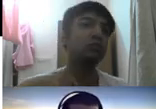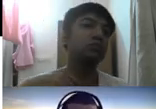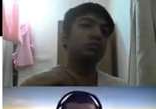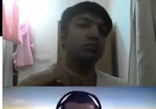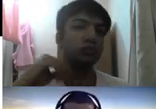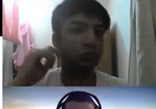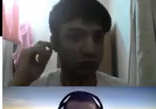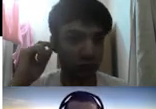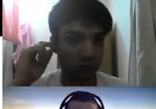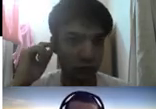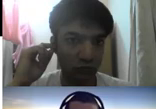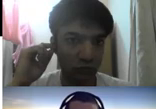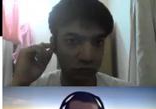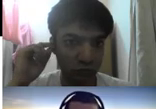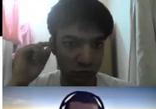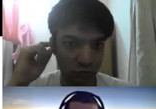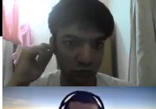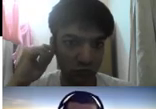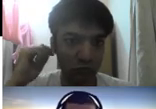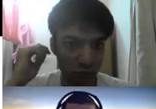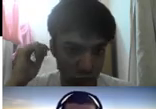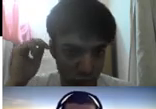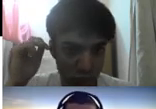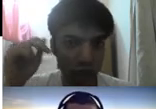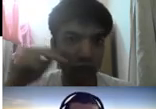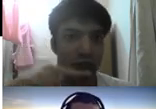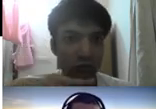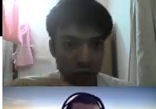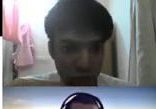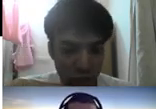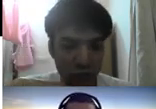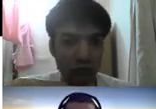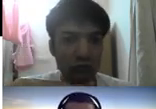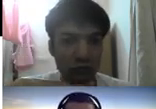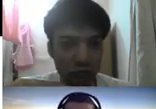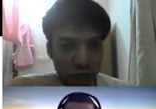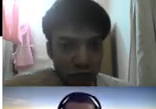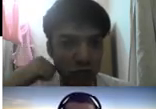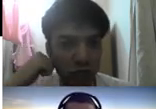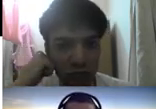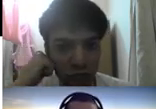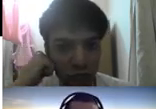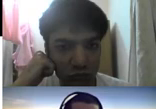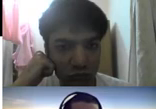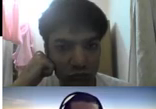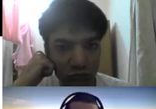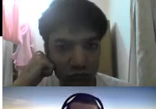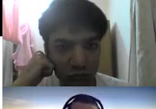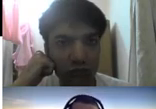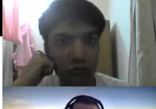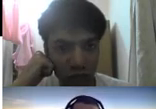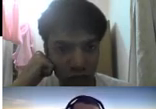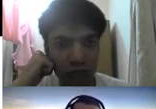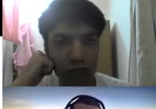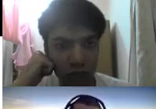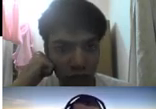And if the person is detected as signing, here's our trick. We kind of generate ultrasonic